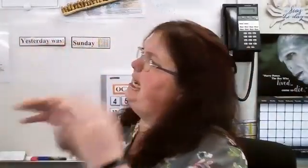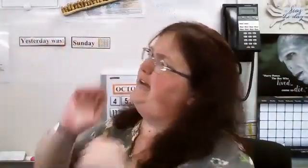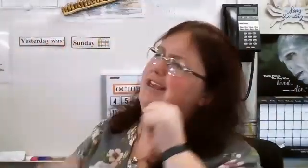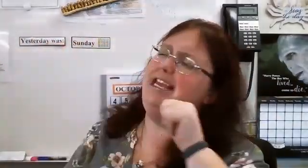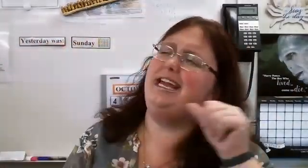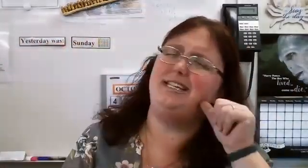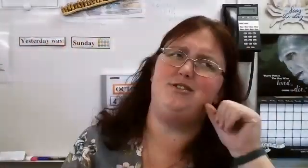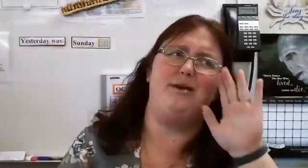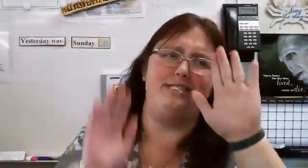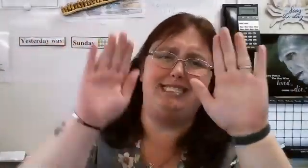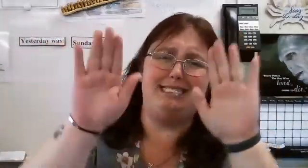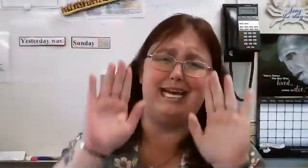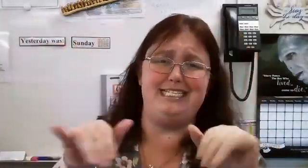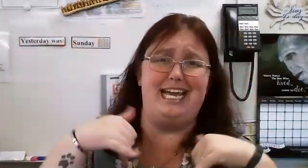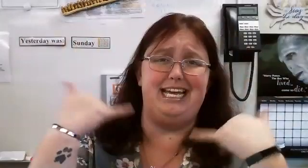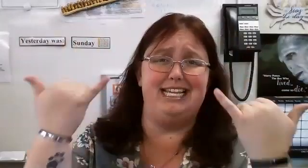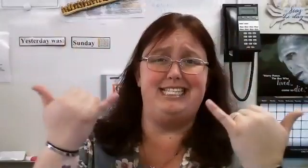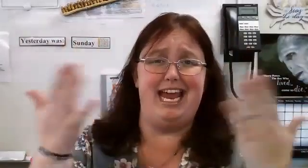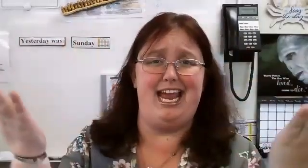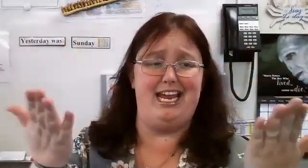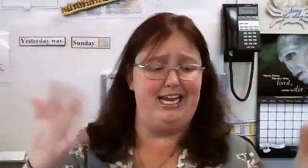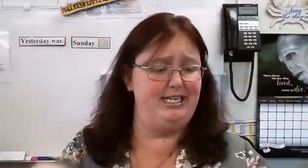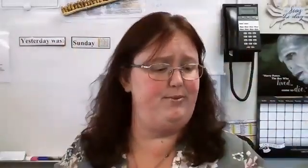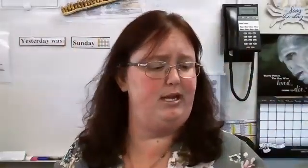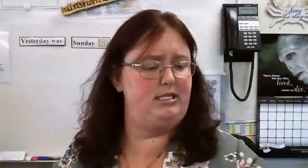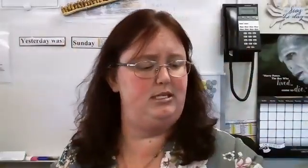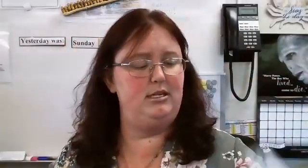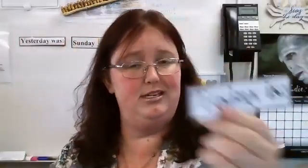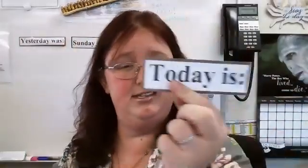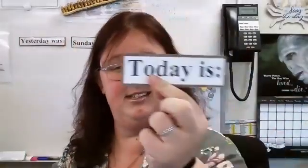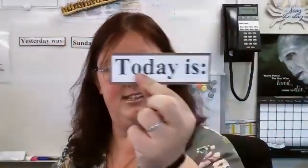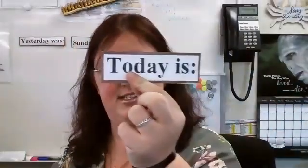if yesterday was Sunday, then today is what?